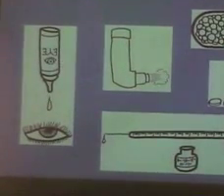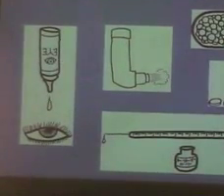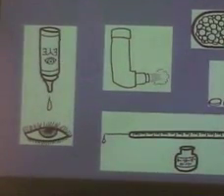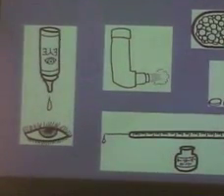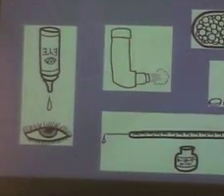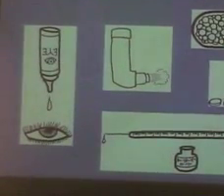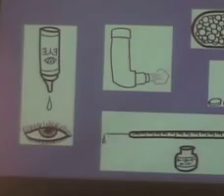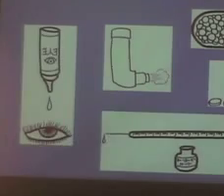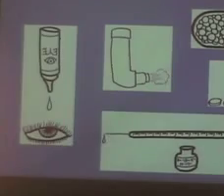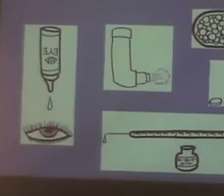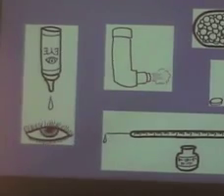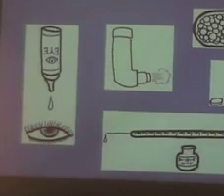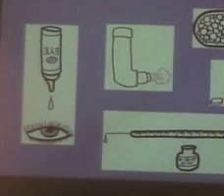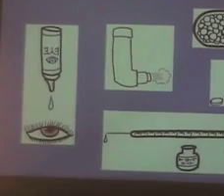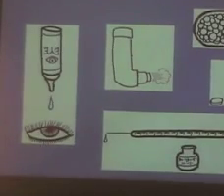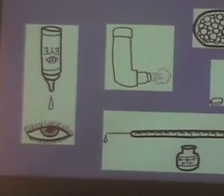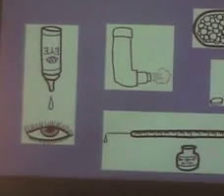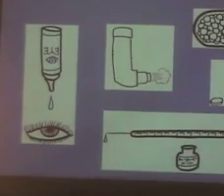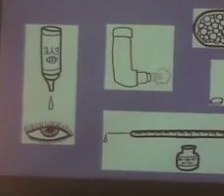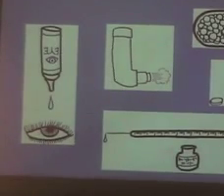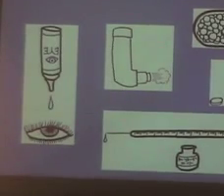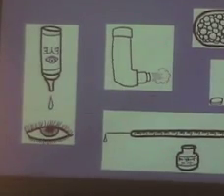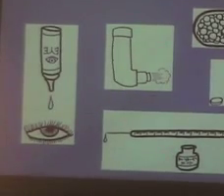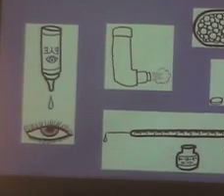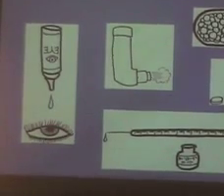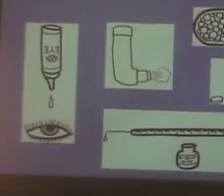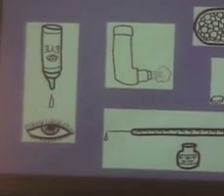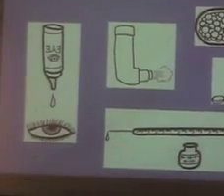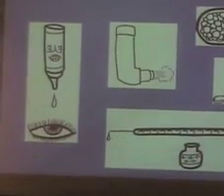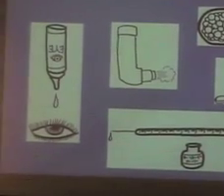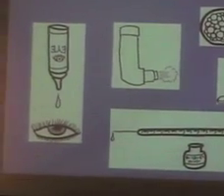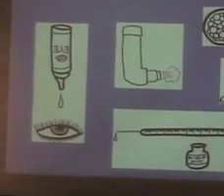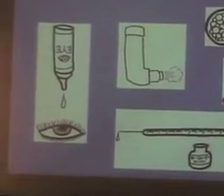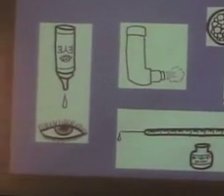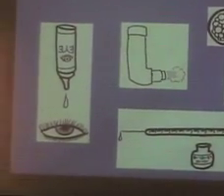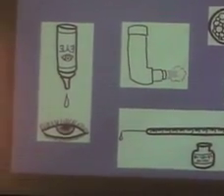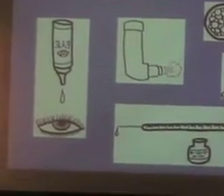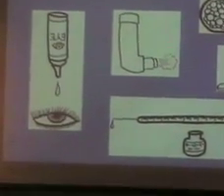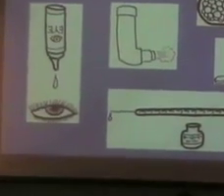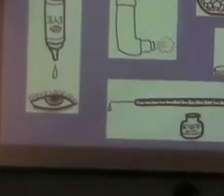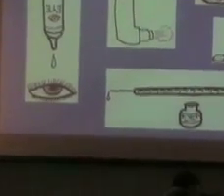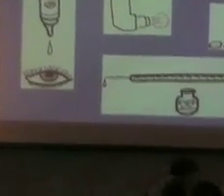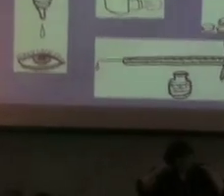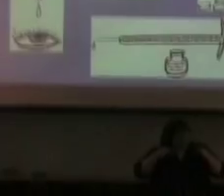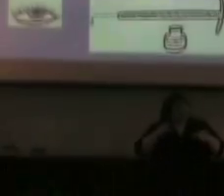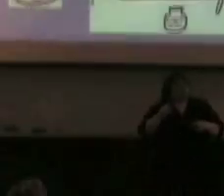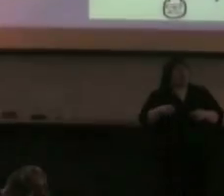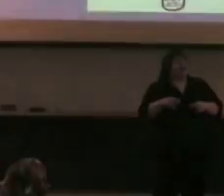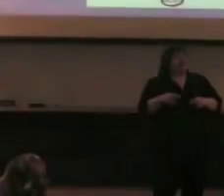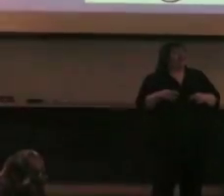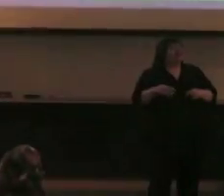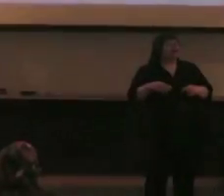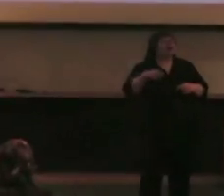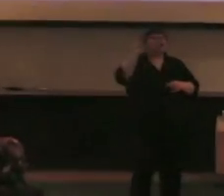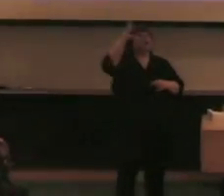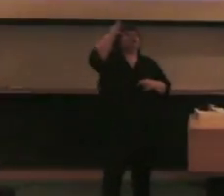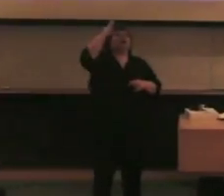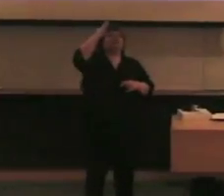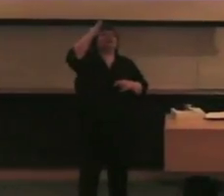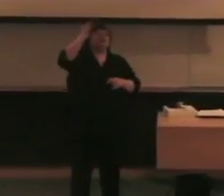healthcare profession out there. So, with a low literacy person, you might need to educate them that, hey, you're going to get something in your